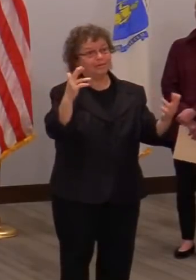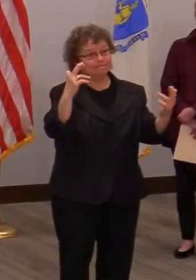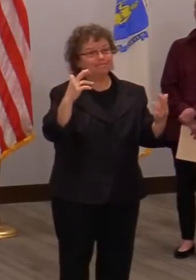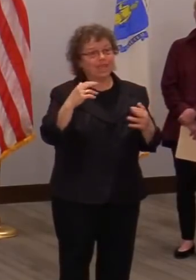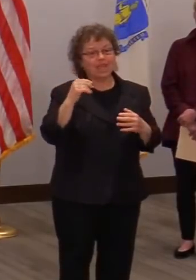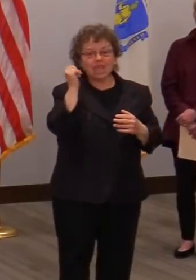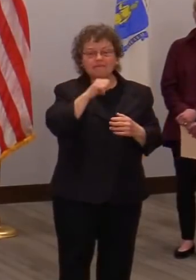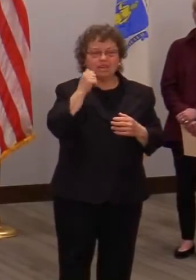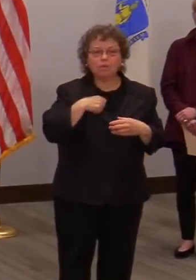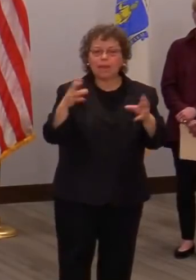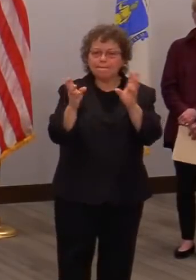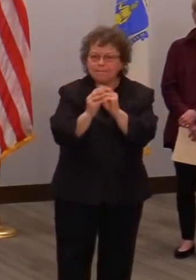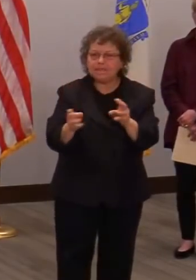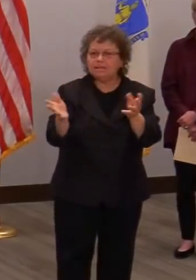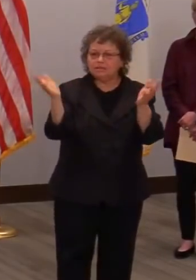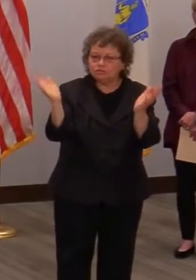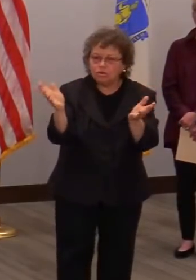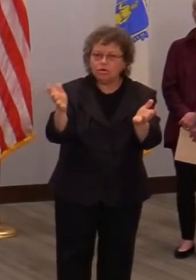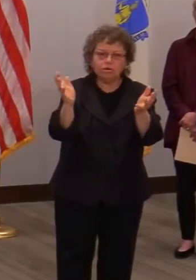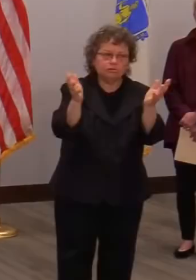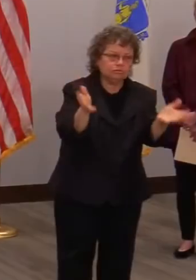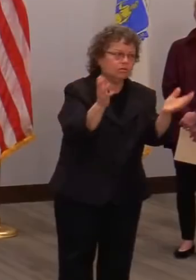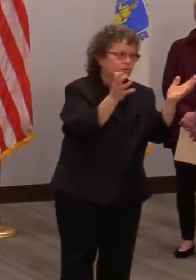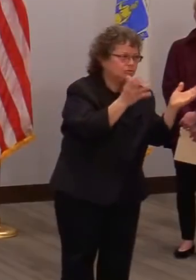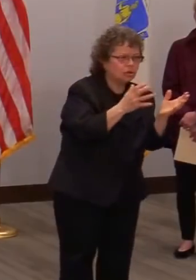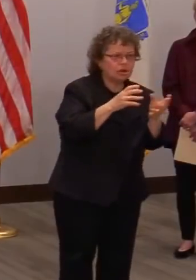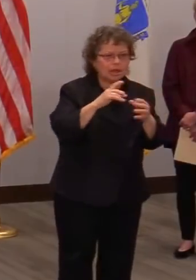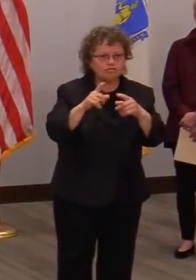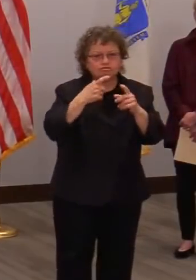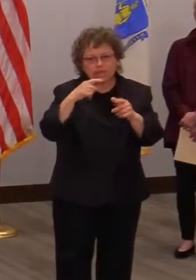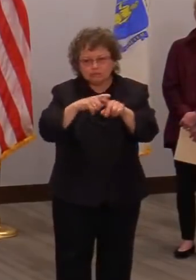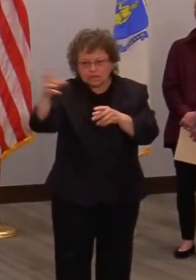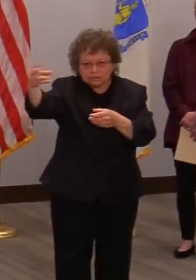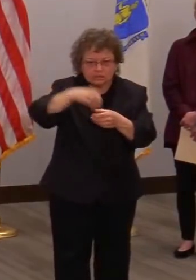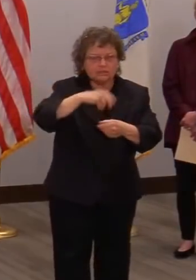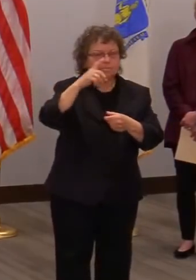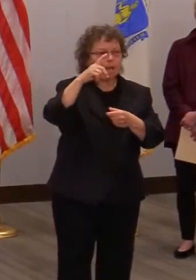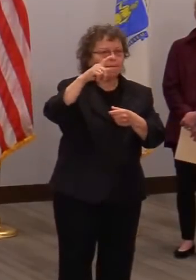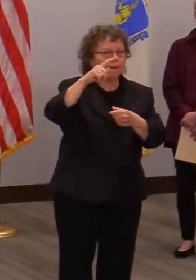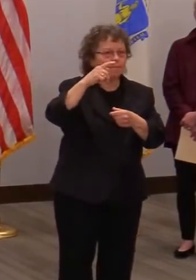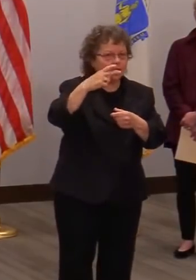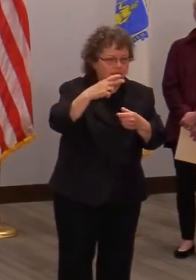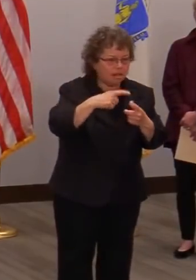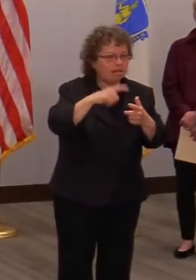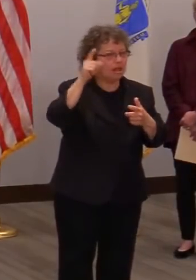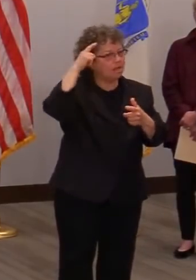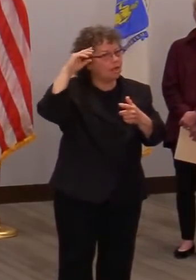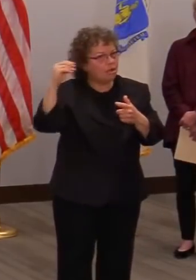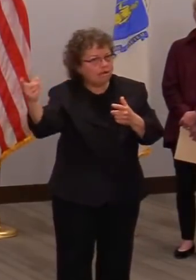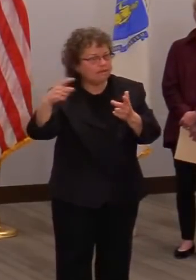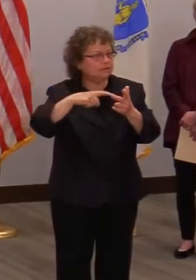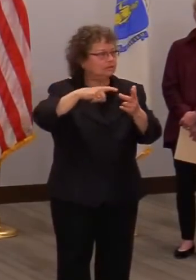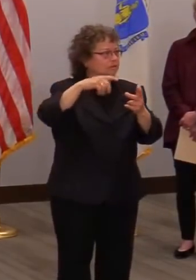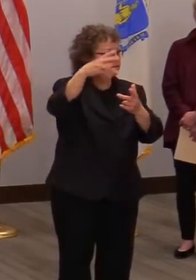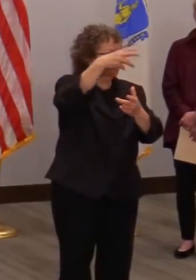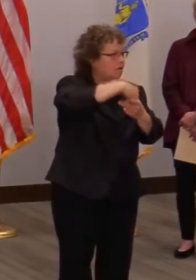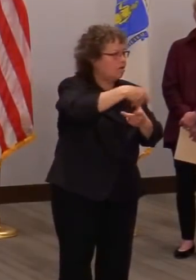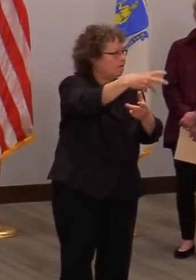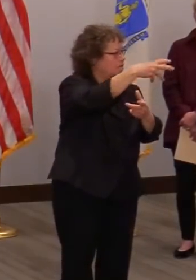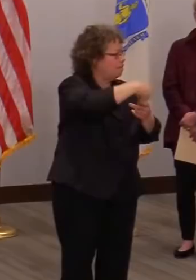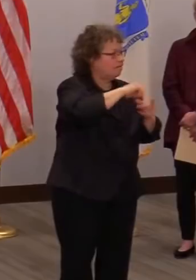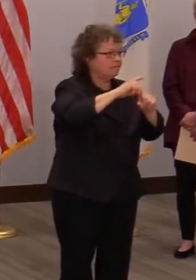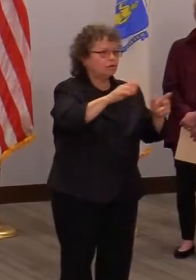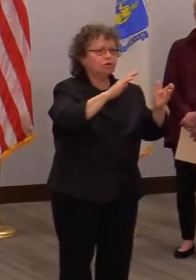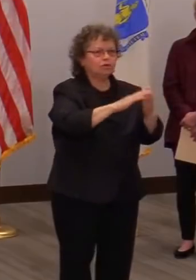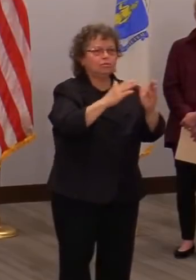with about 20 folks that involve Red Sox personnel, it involves Department of Public Health, it involves folks from the governor's office, it involves other